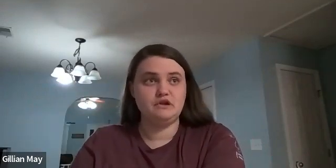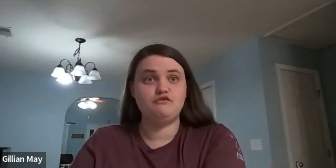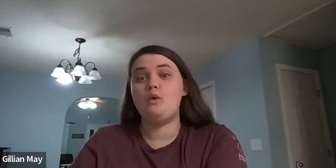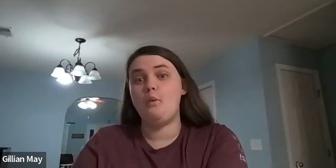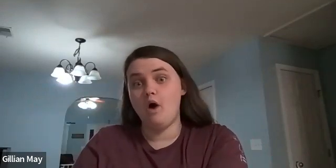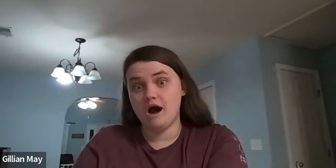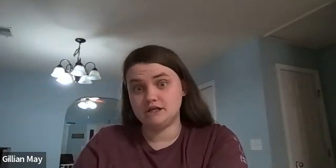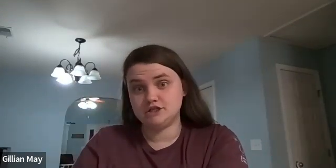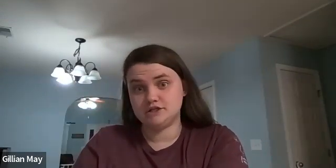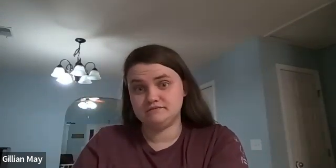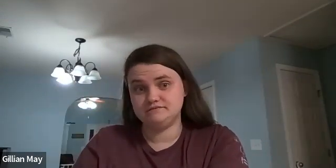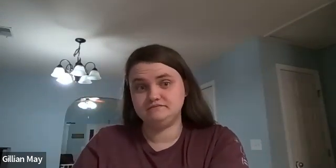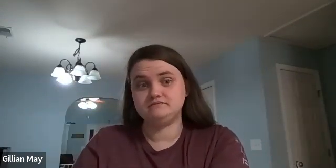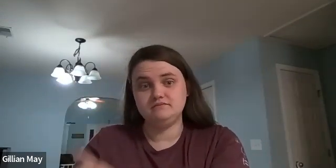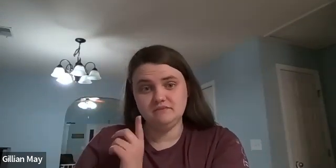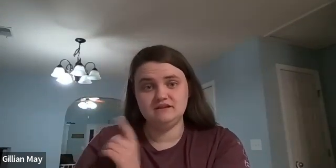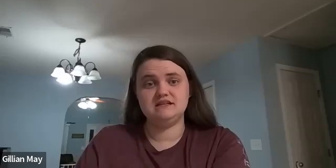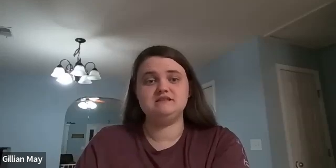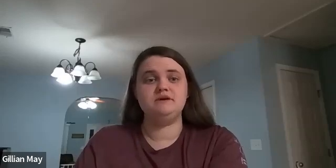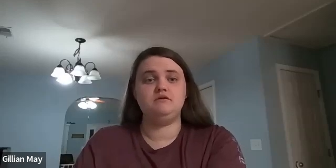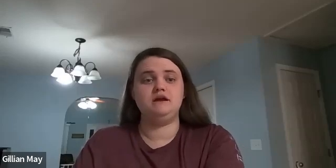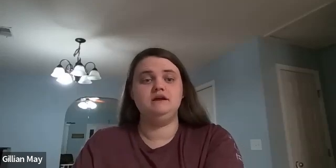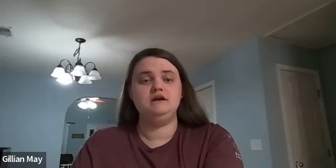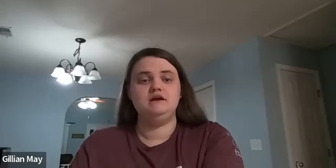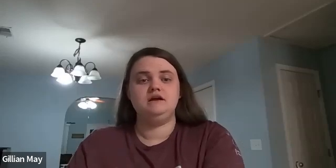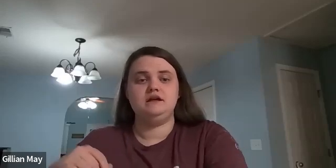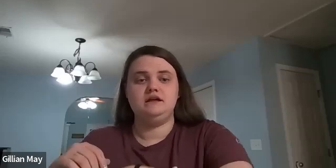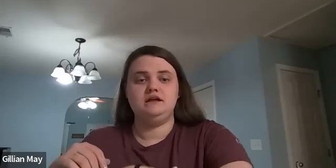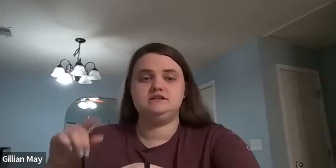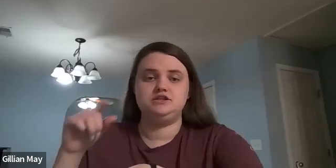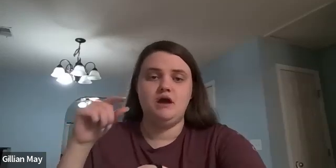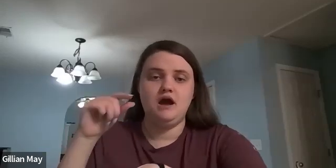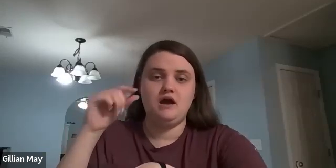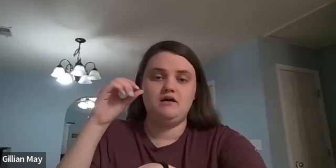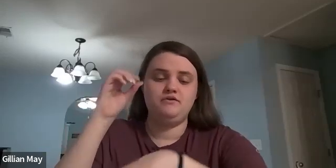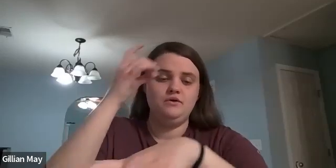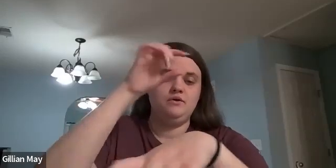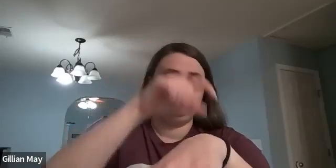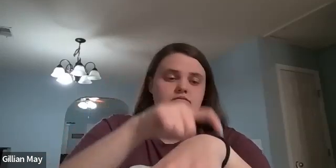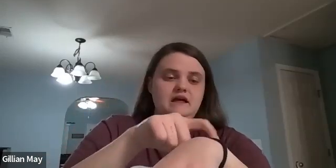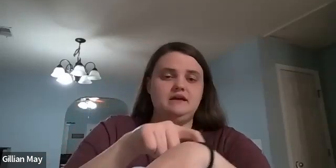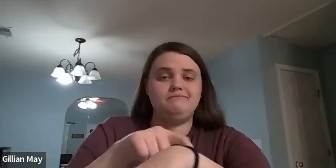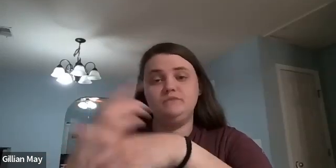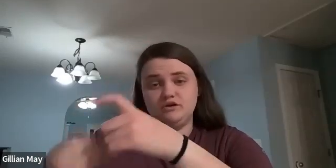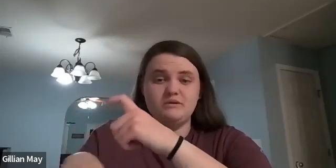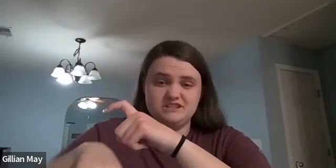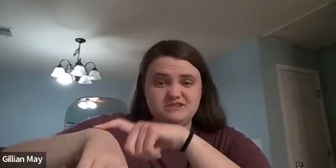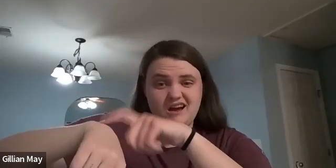For a watch, because that's a big one, is you have like, you can always do time,